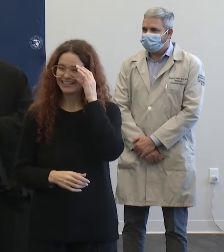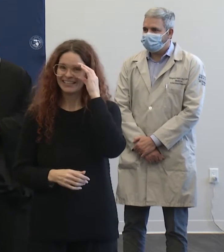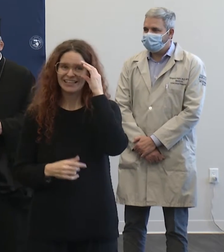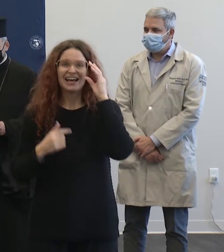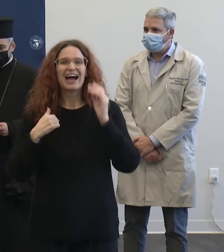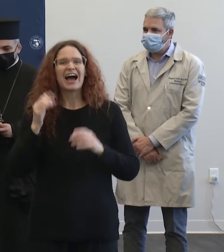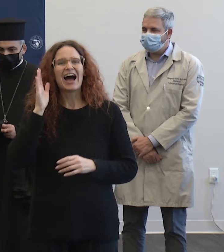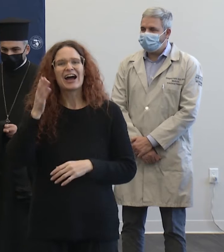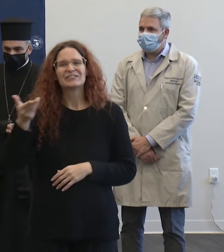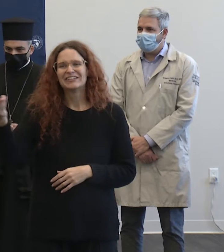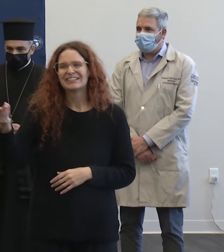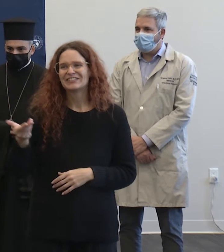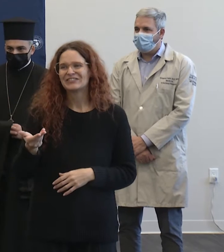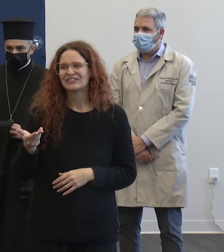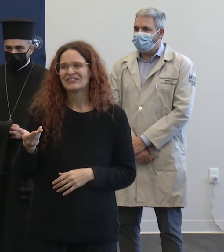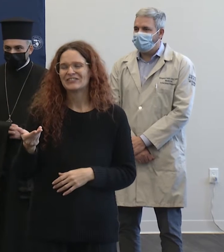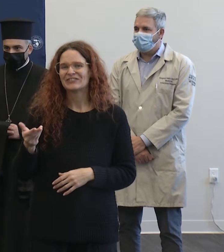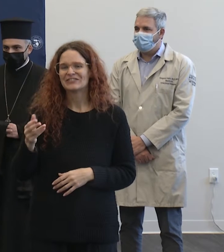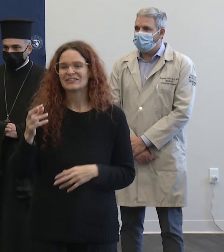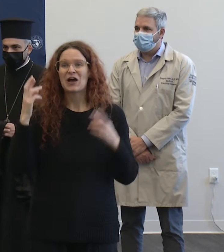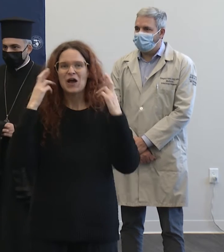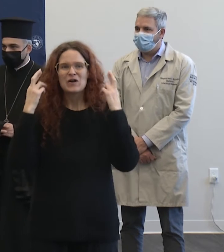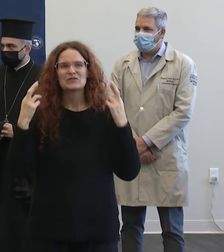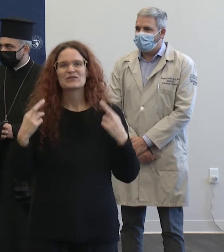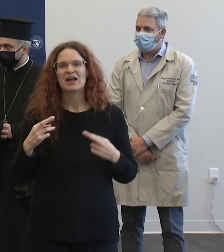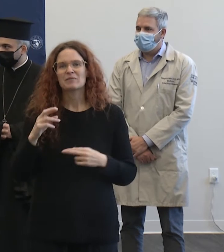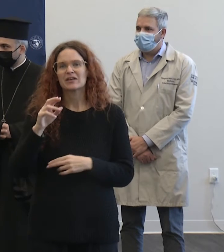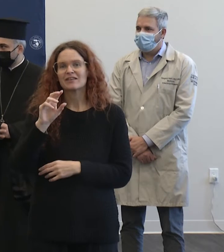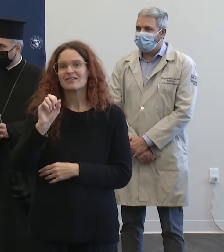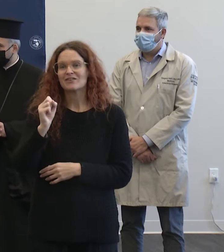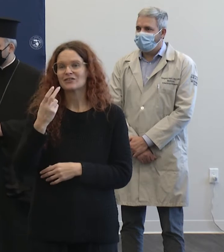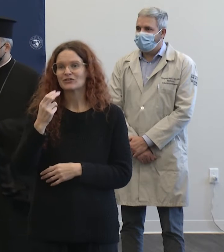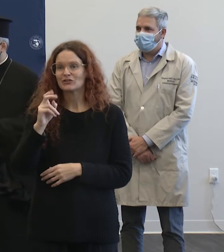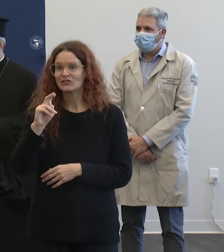I'm going to introduce Rabbi Roshana